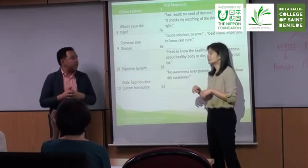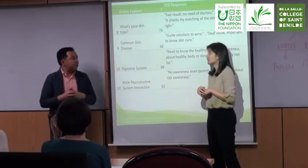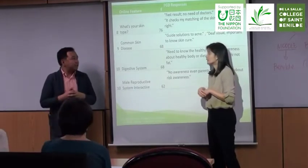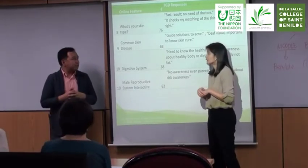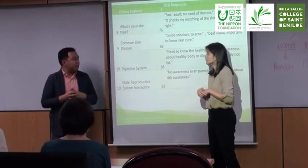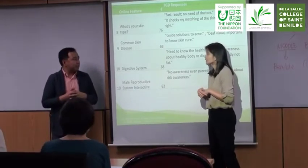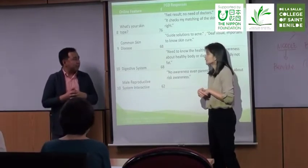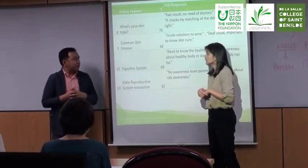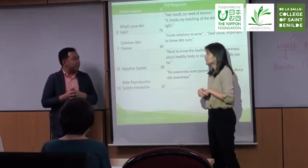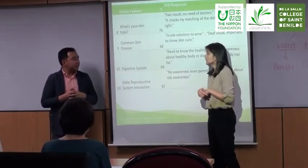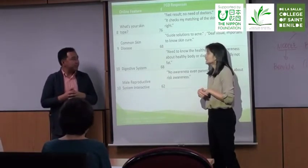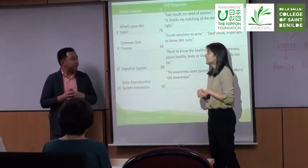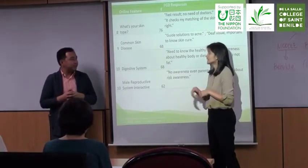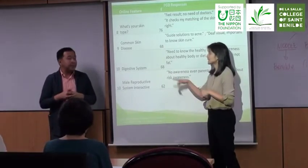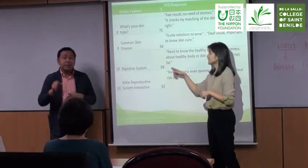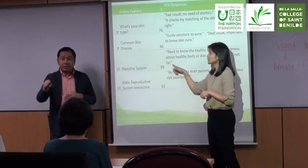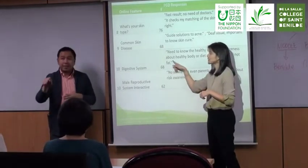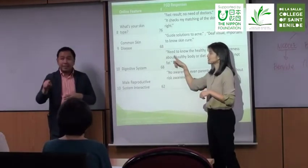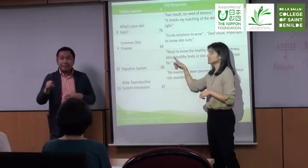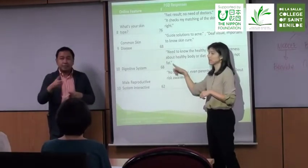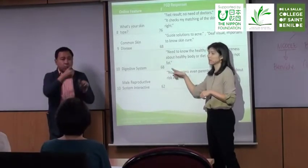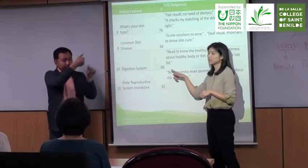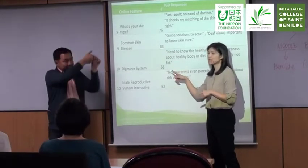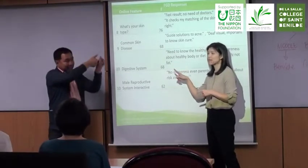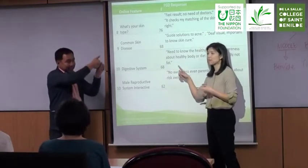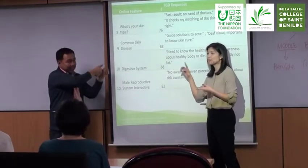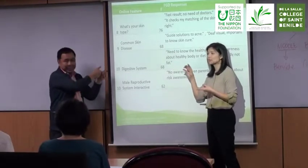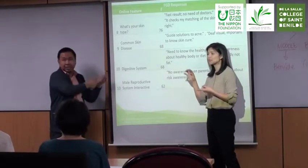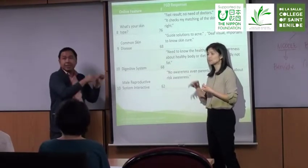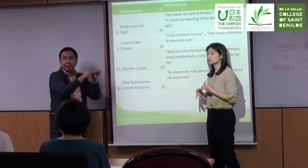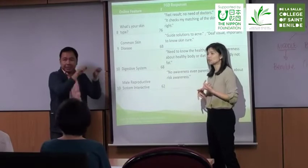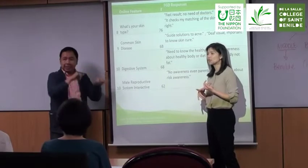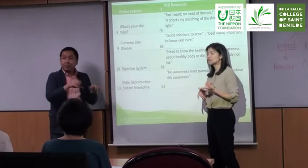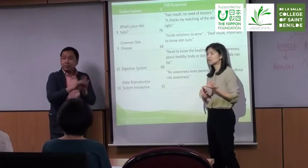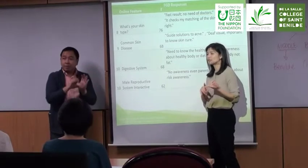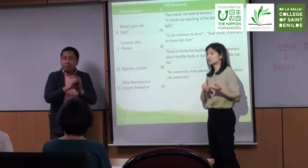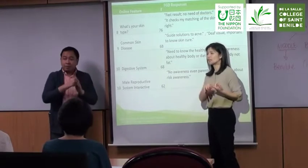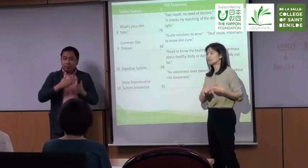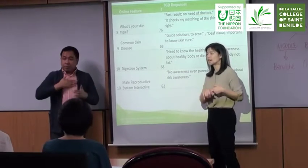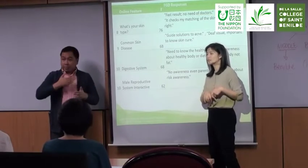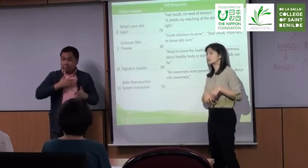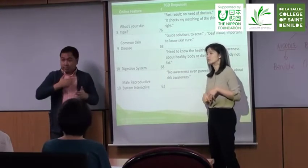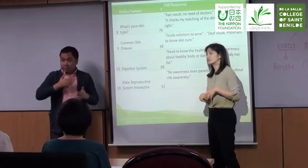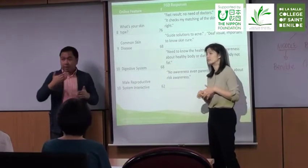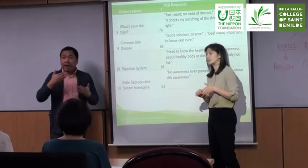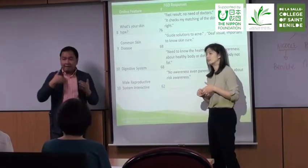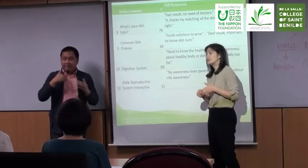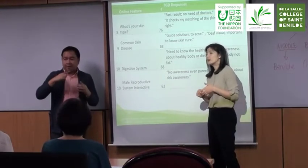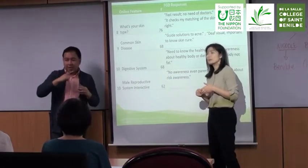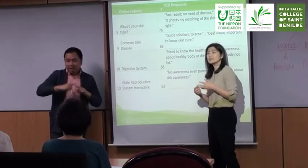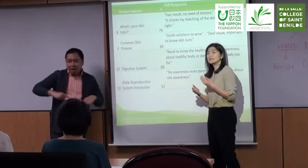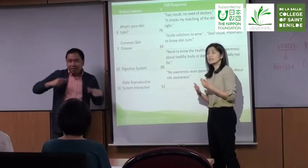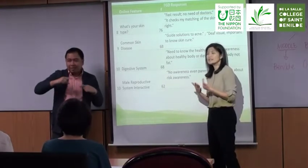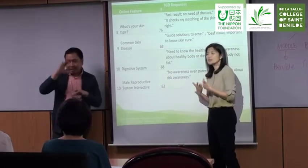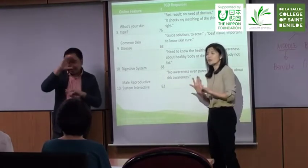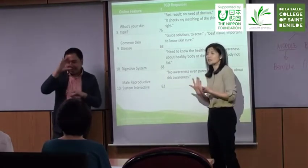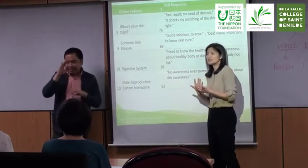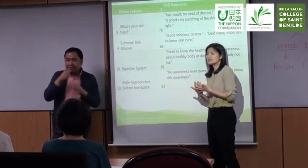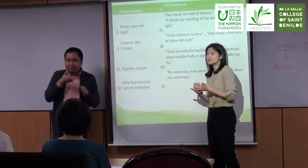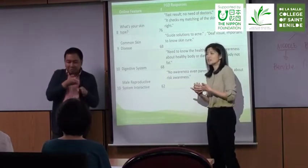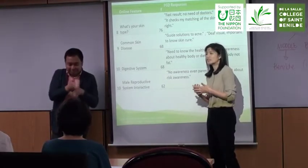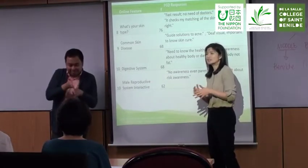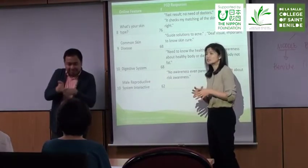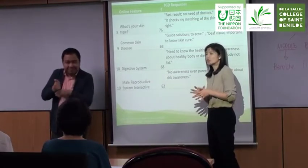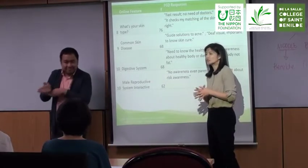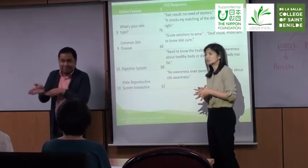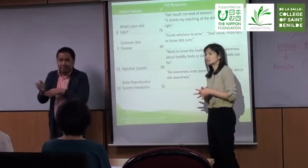about something about cancer? yes, in each system. For example, respiratory, they have for lung cancer. But the easy